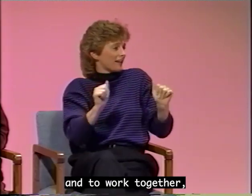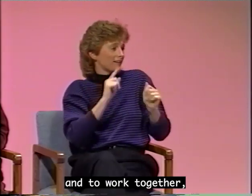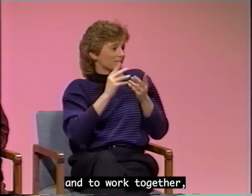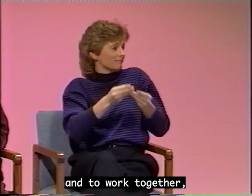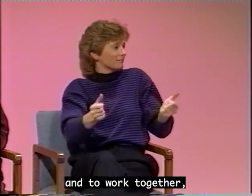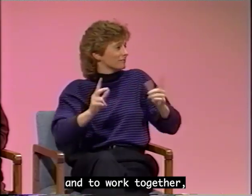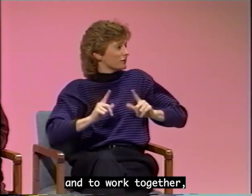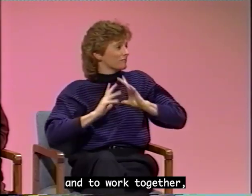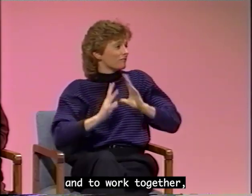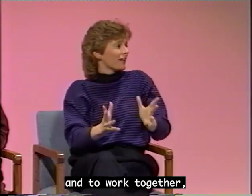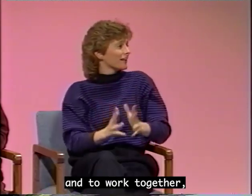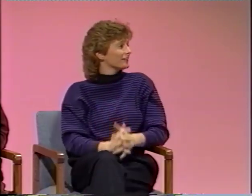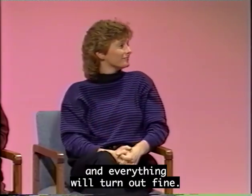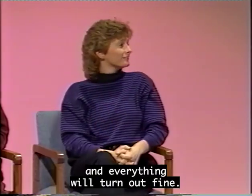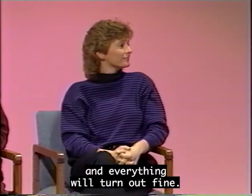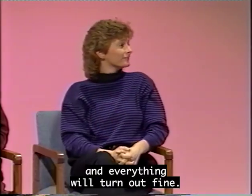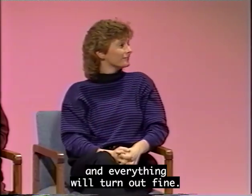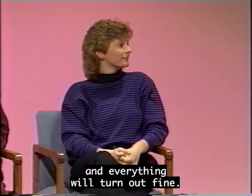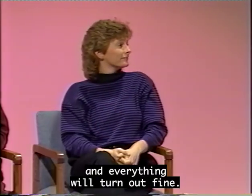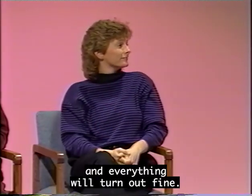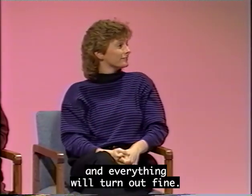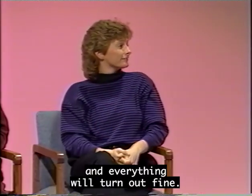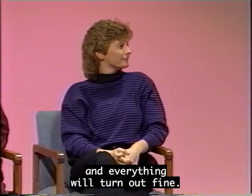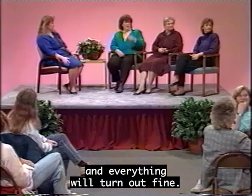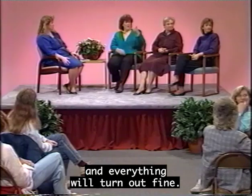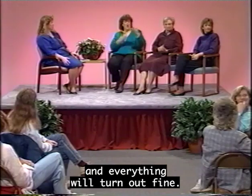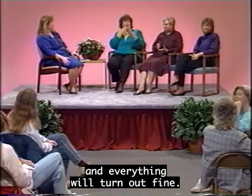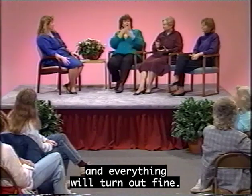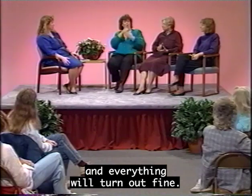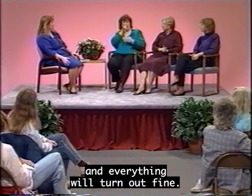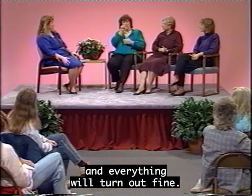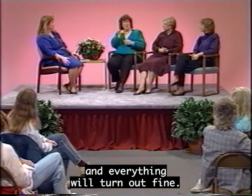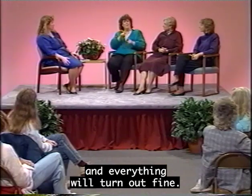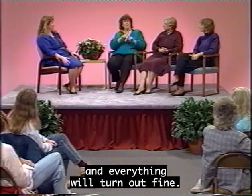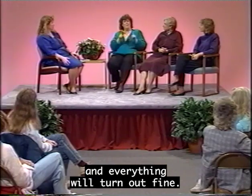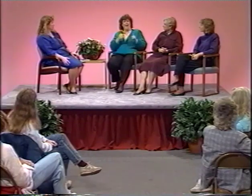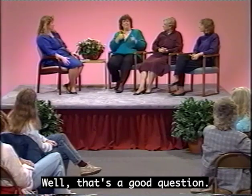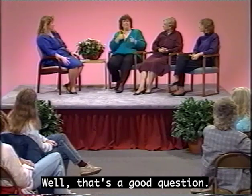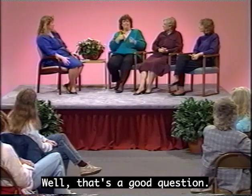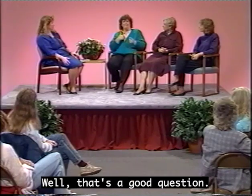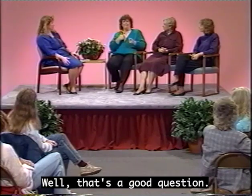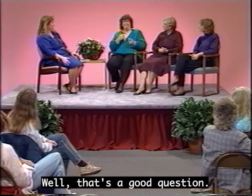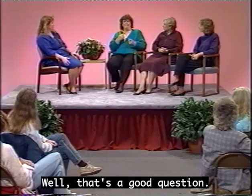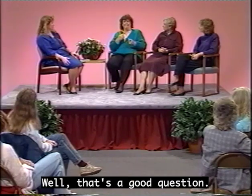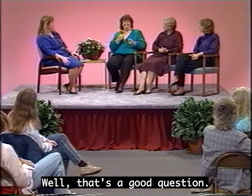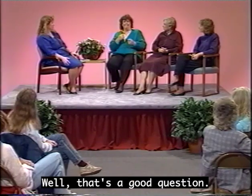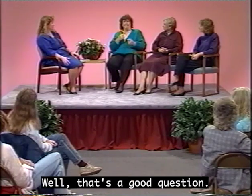work together, and everything will turn out fine. Well, that's a good question. I